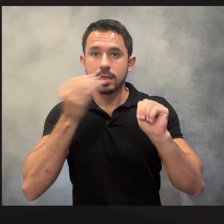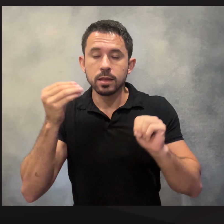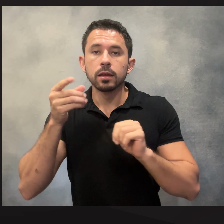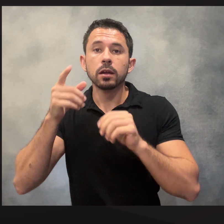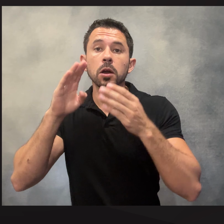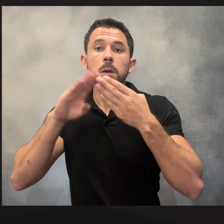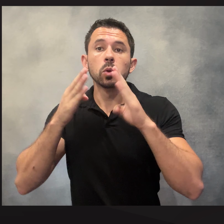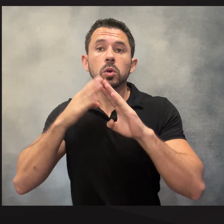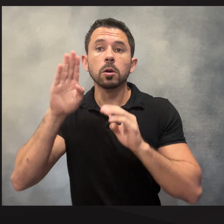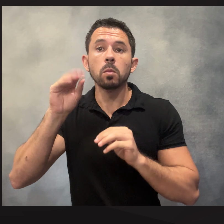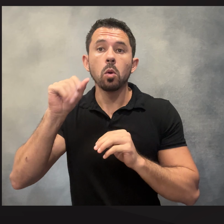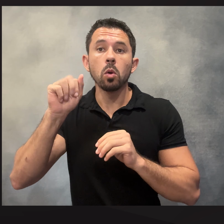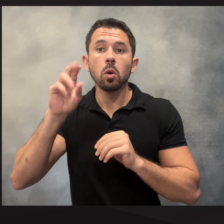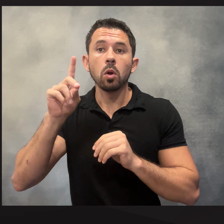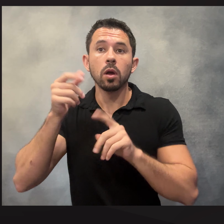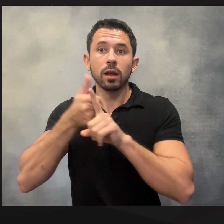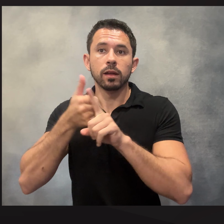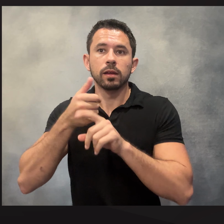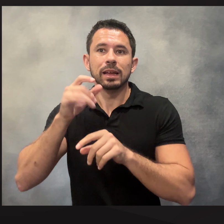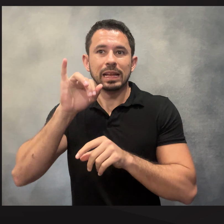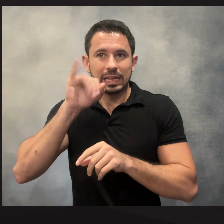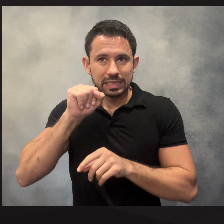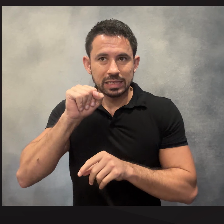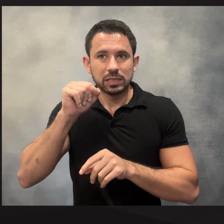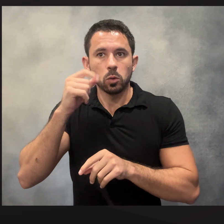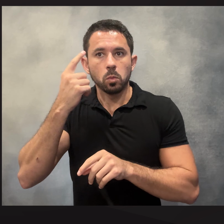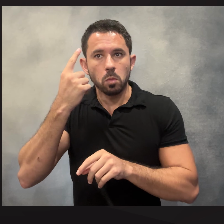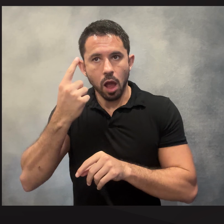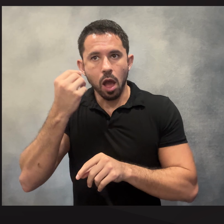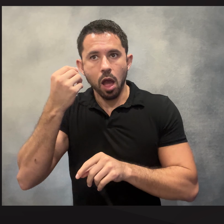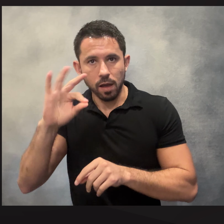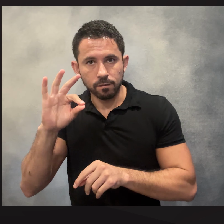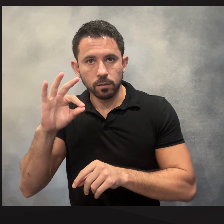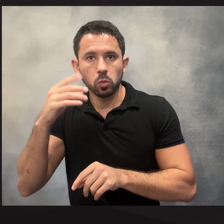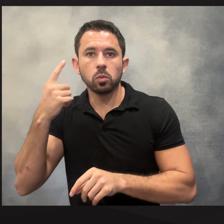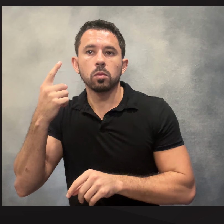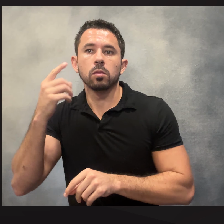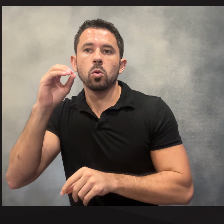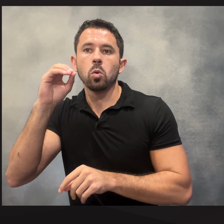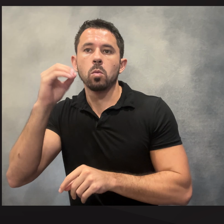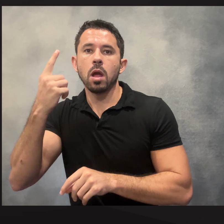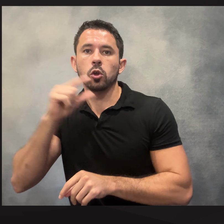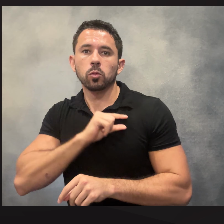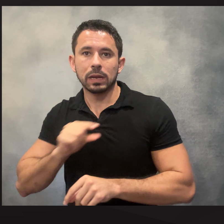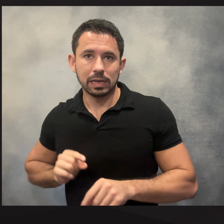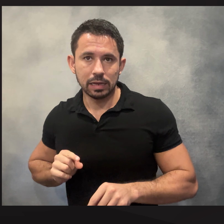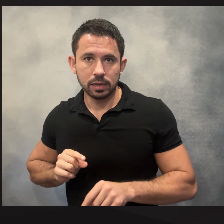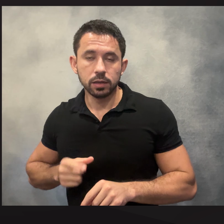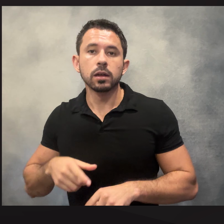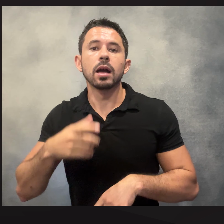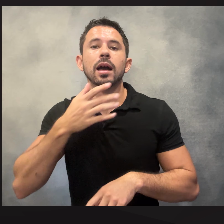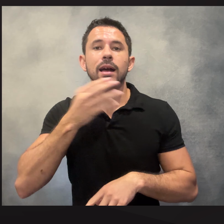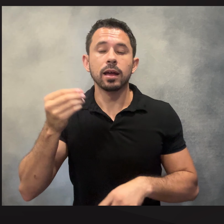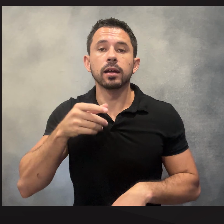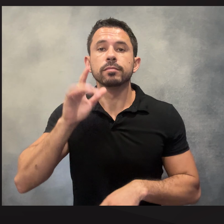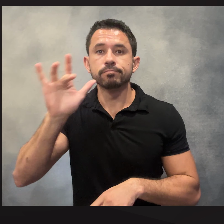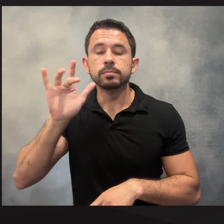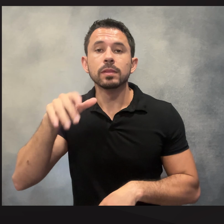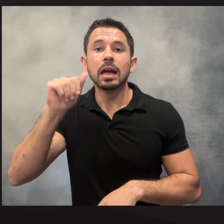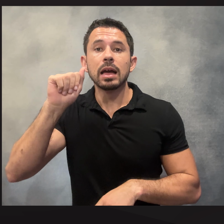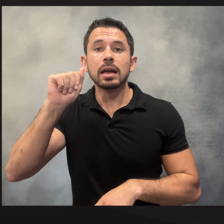Community Board IS1 of 01 Queens and Agency